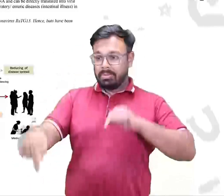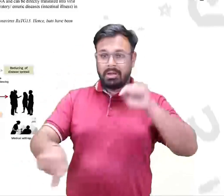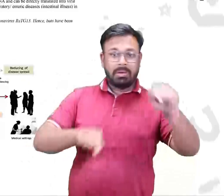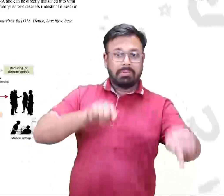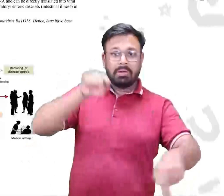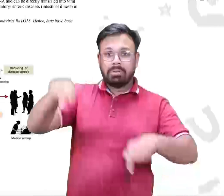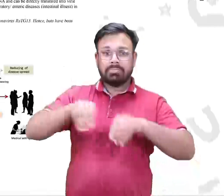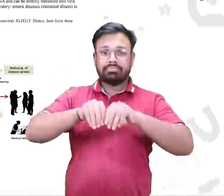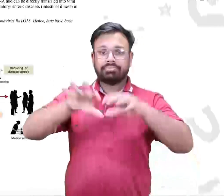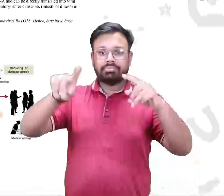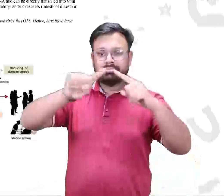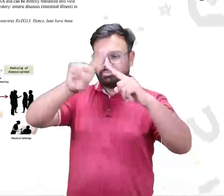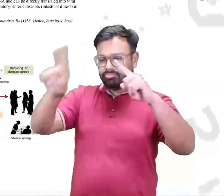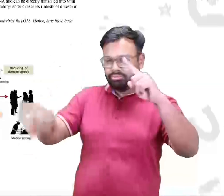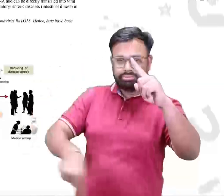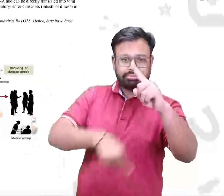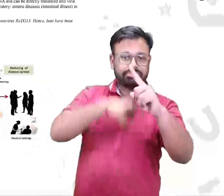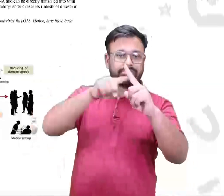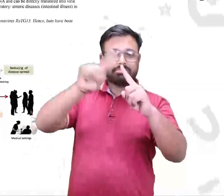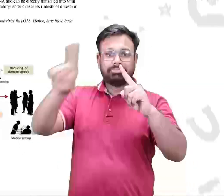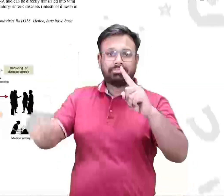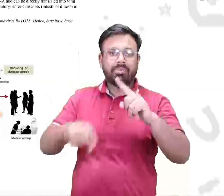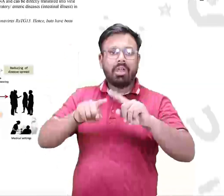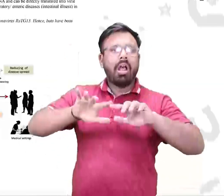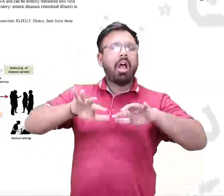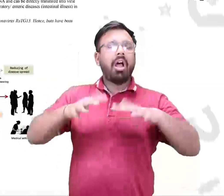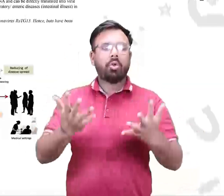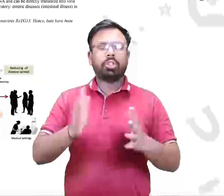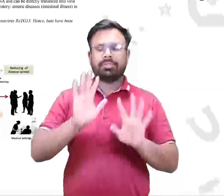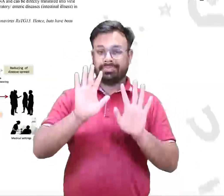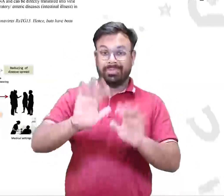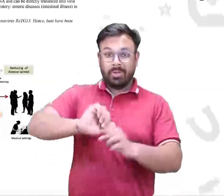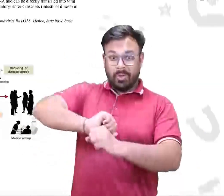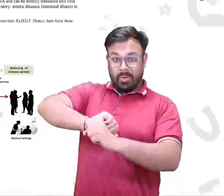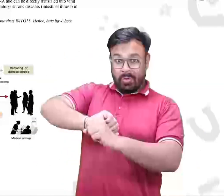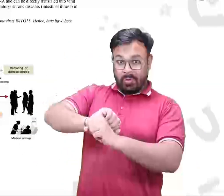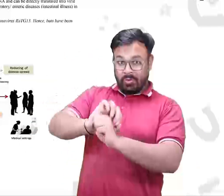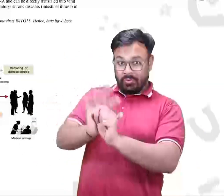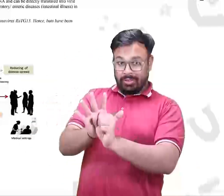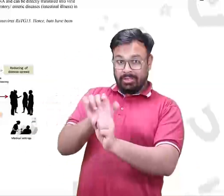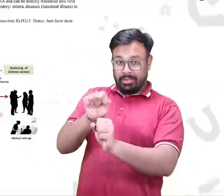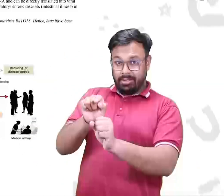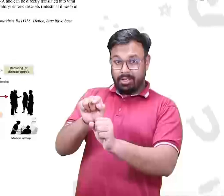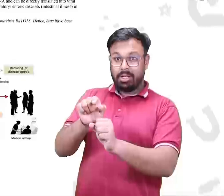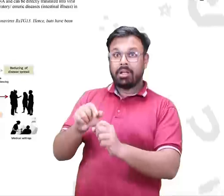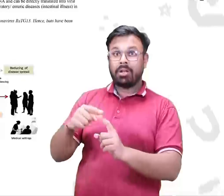The potential zoonotic transmission cycle of coronavirus.